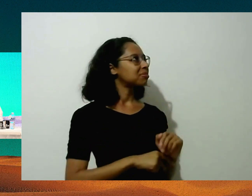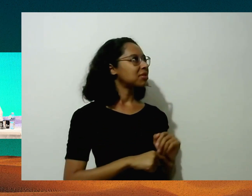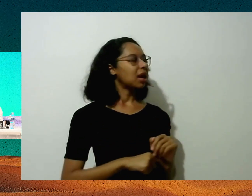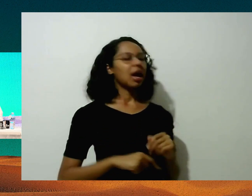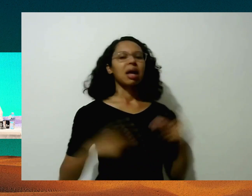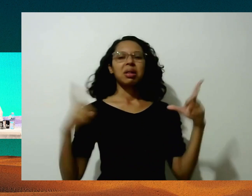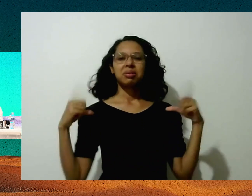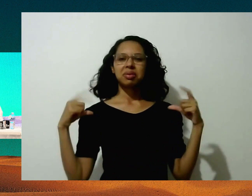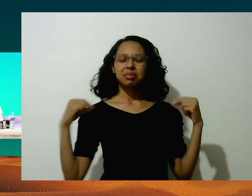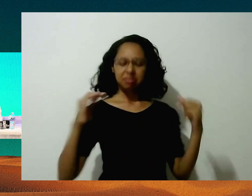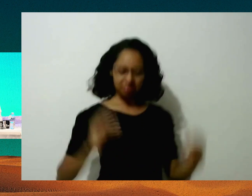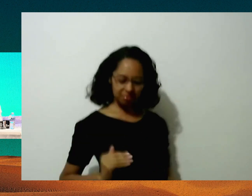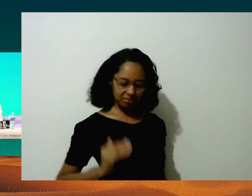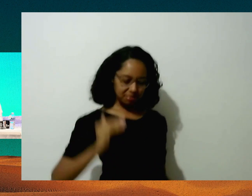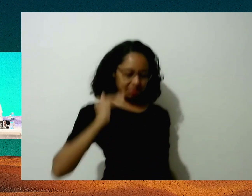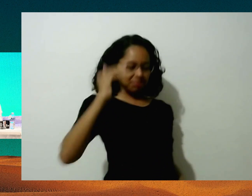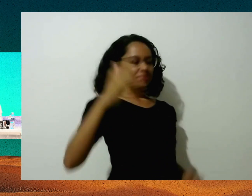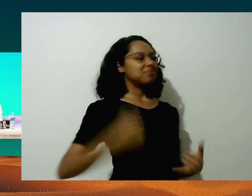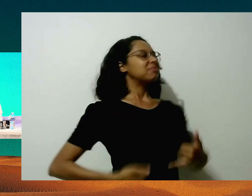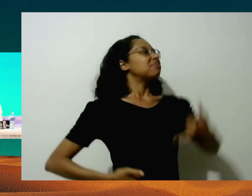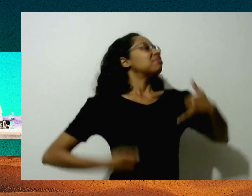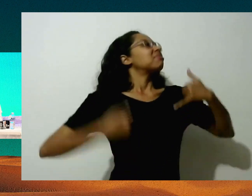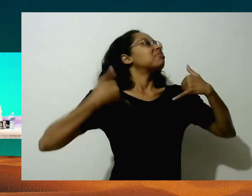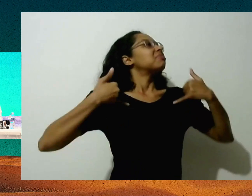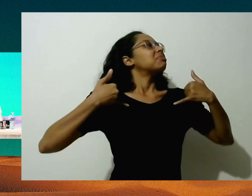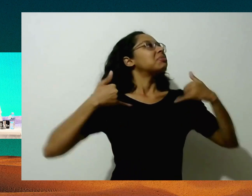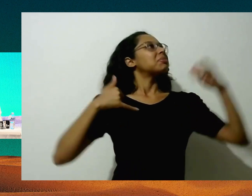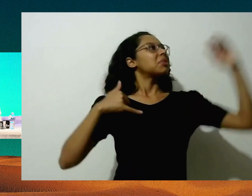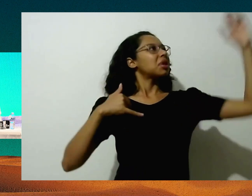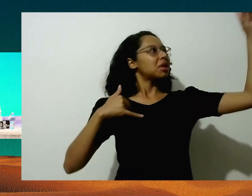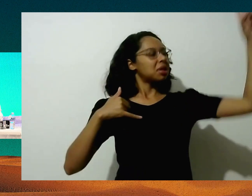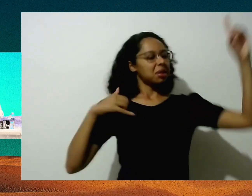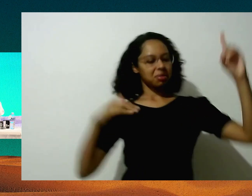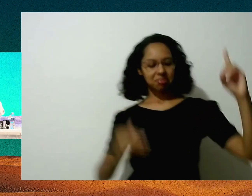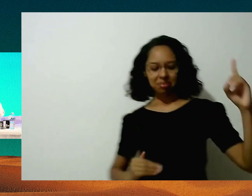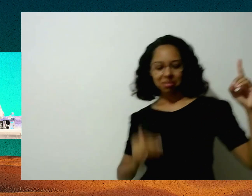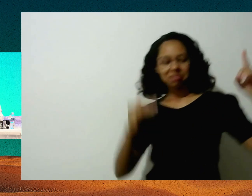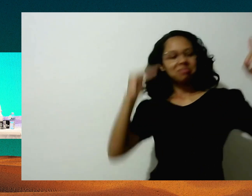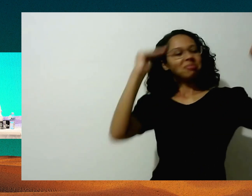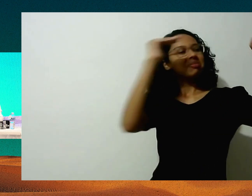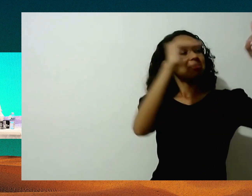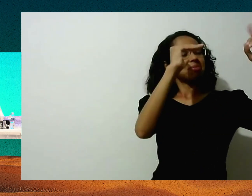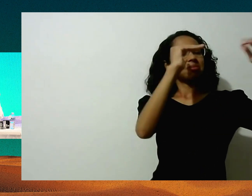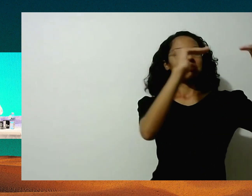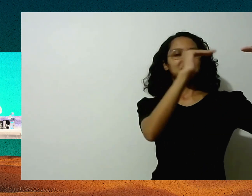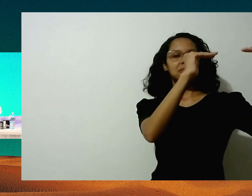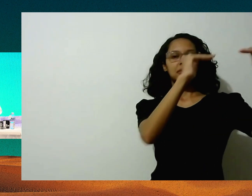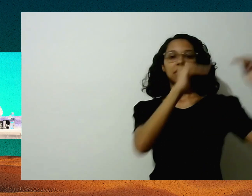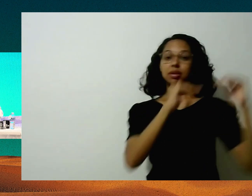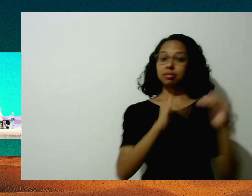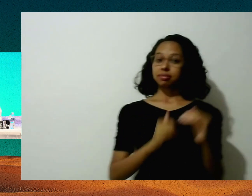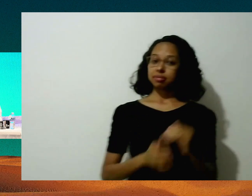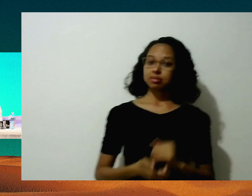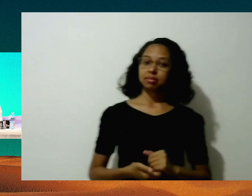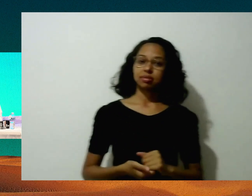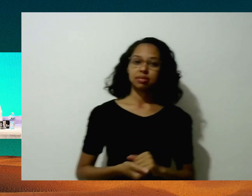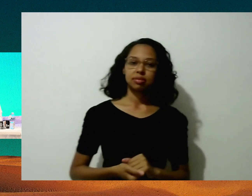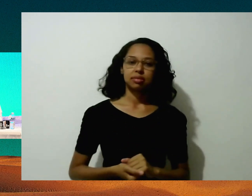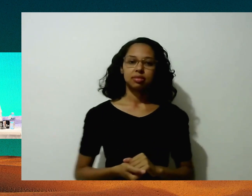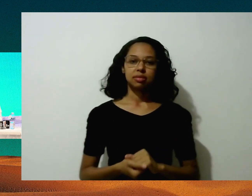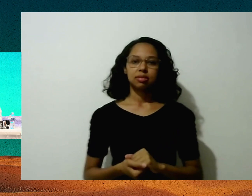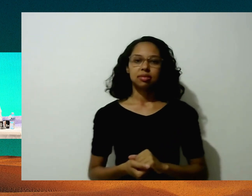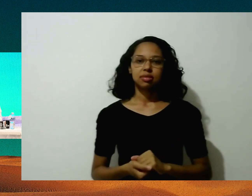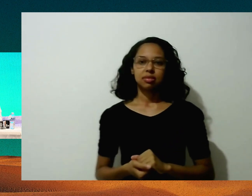quis ser um rei adjunto de Deus. That's why, saints, he exalted himself and wanted to be a joint king with God.